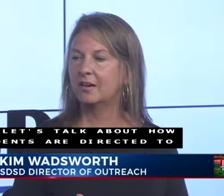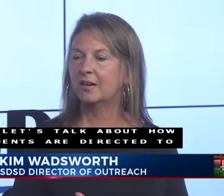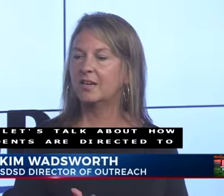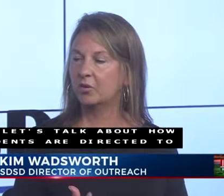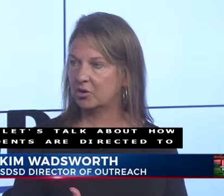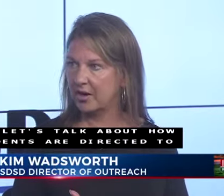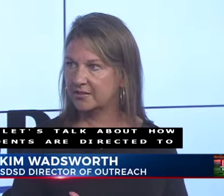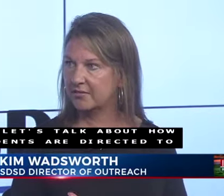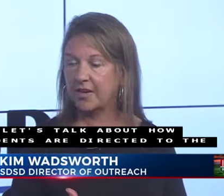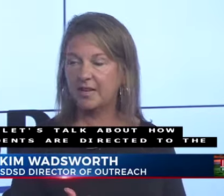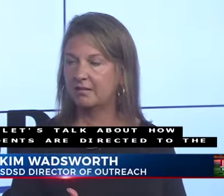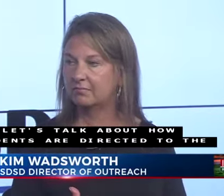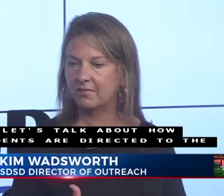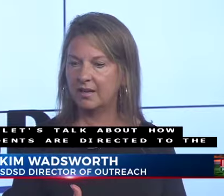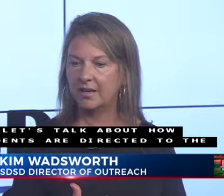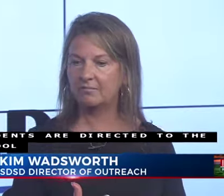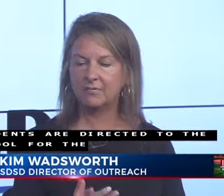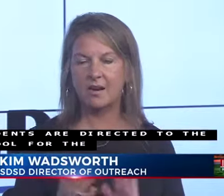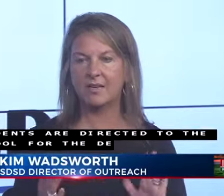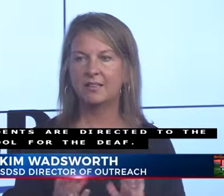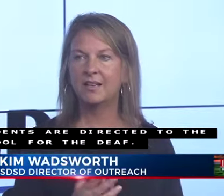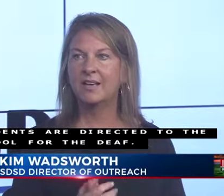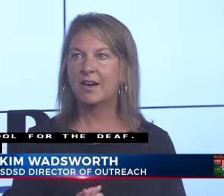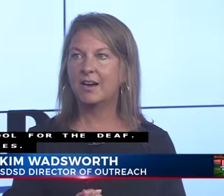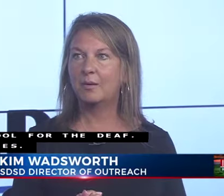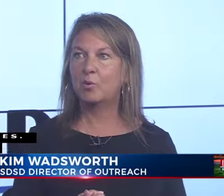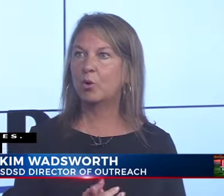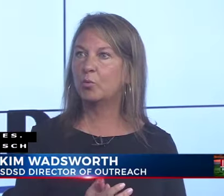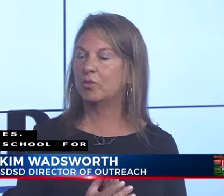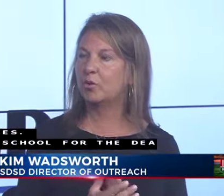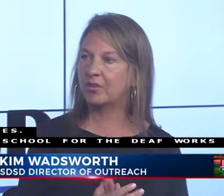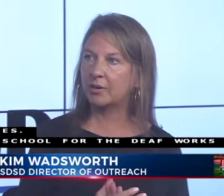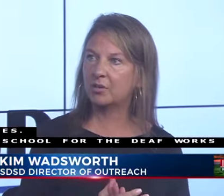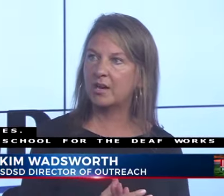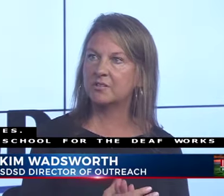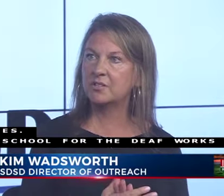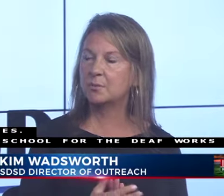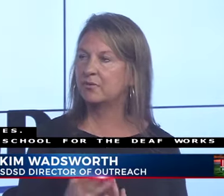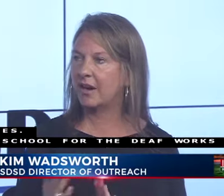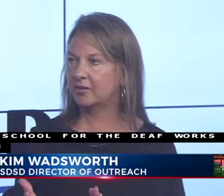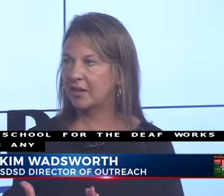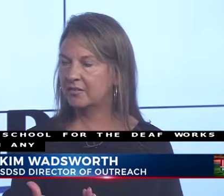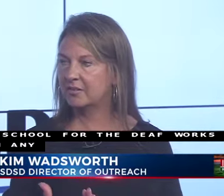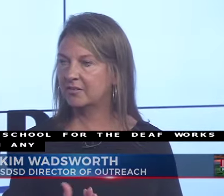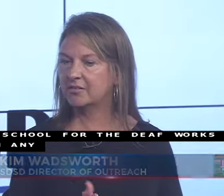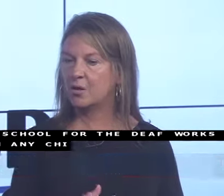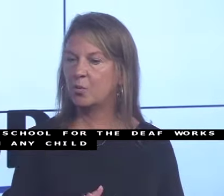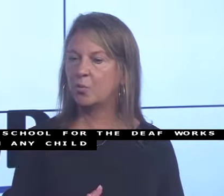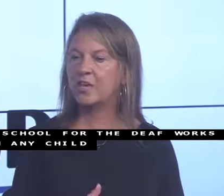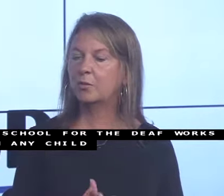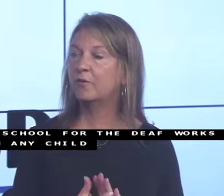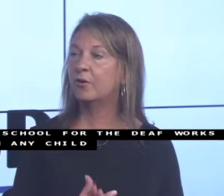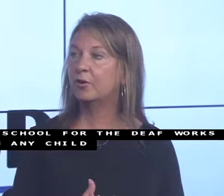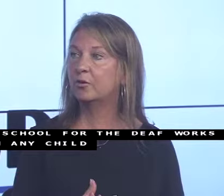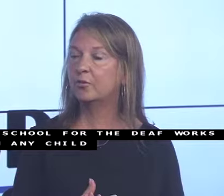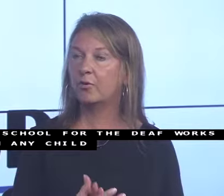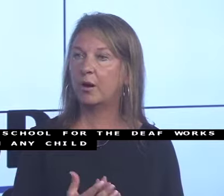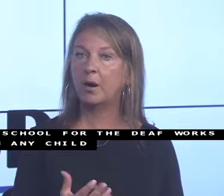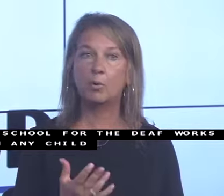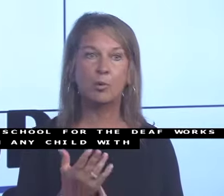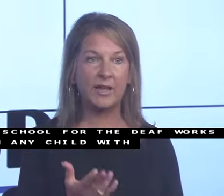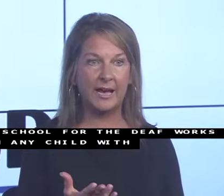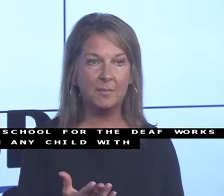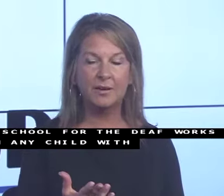hearing loss of any kind. We work with unilateral losses, profound losses. So we get referrals